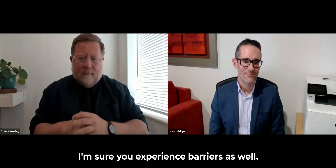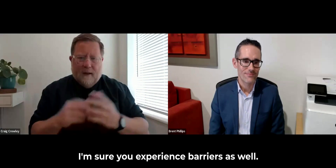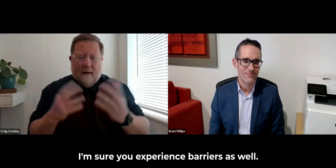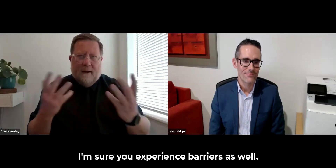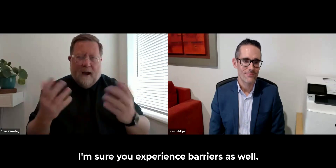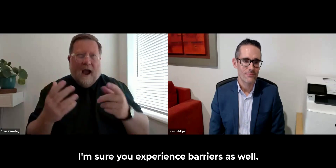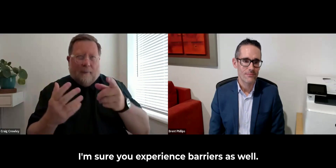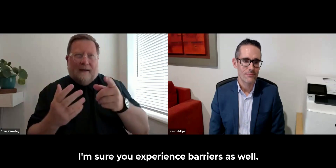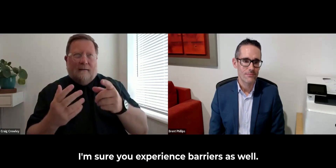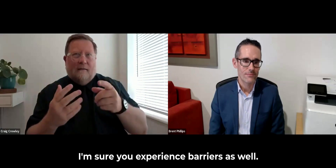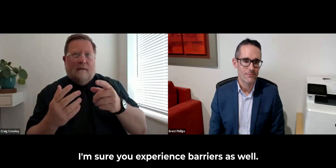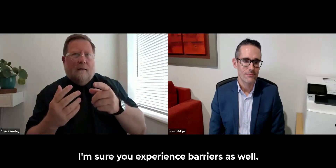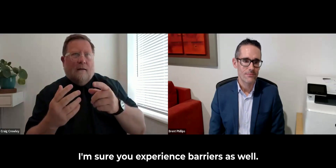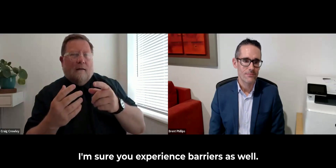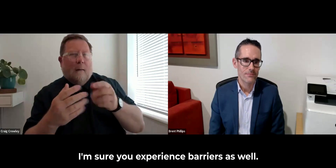you experienced barriers as well.